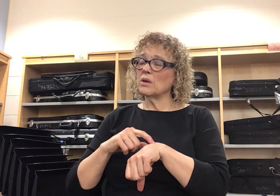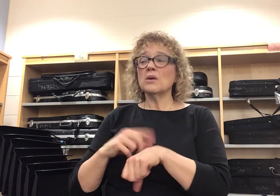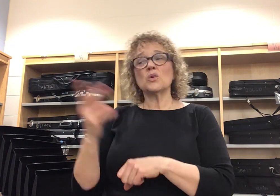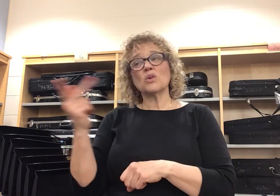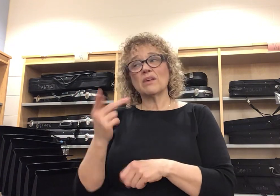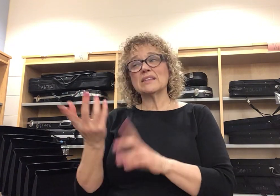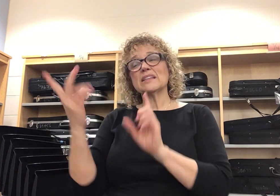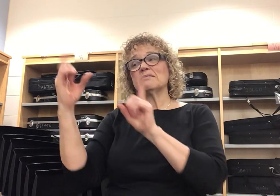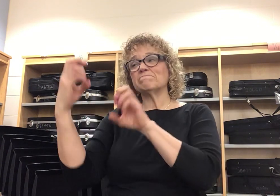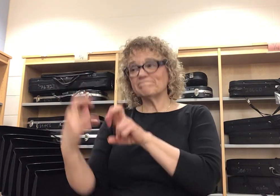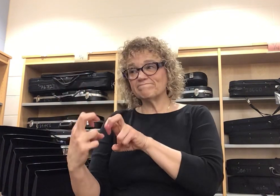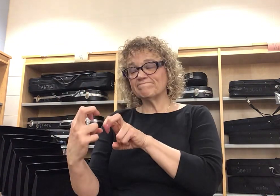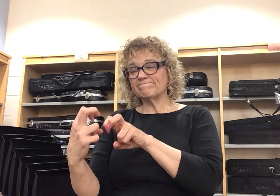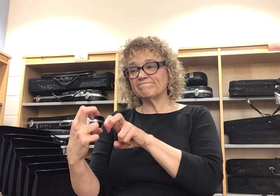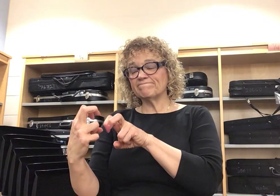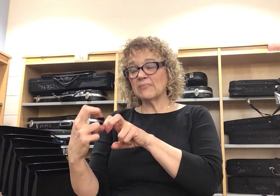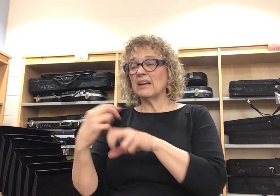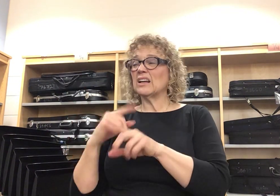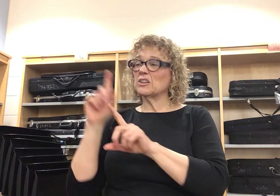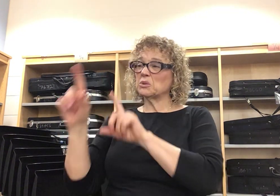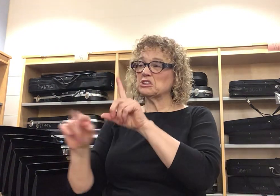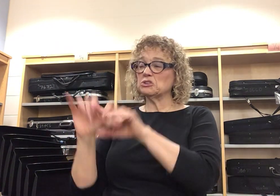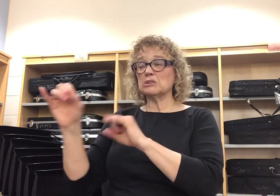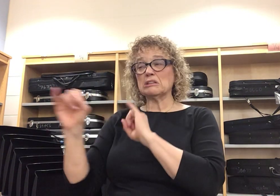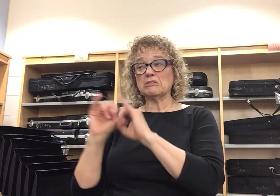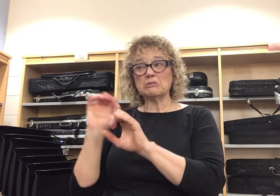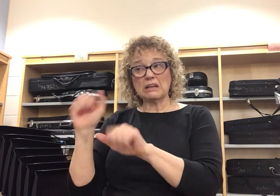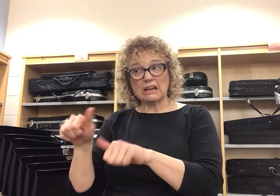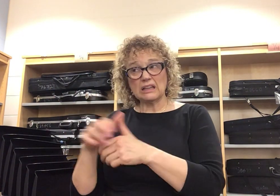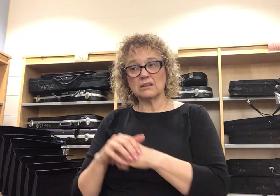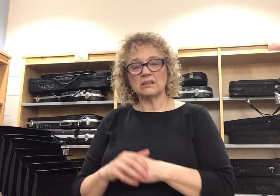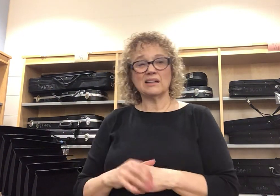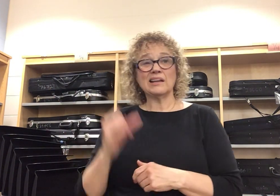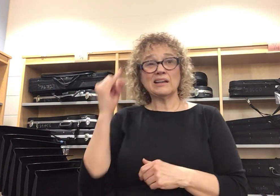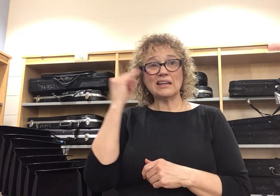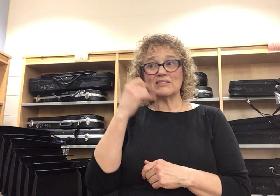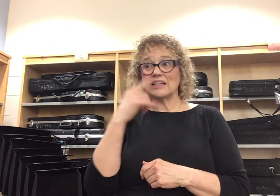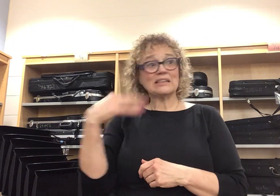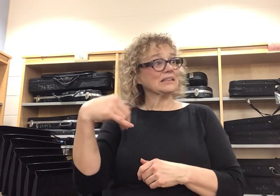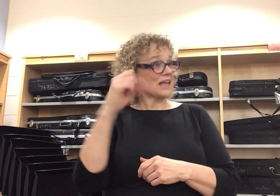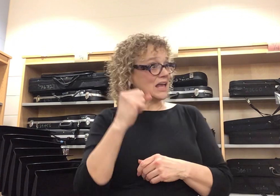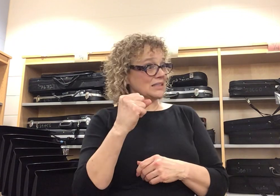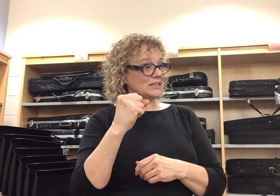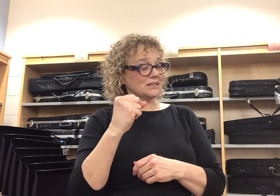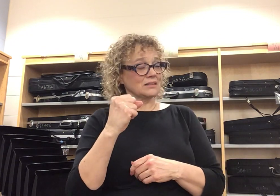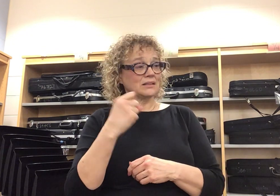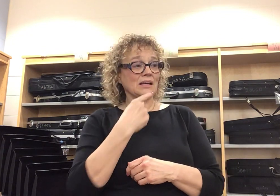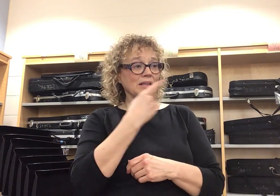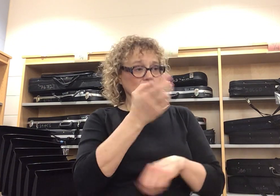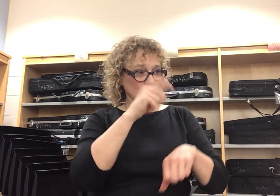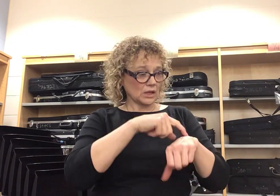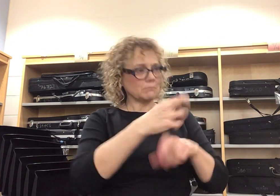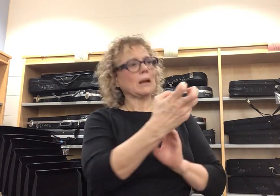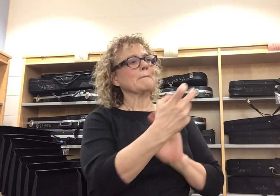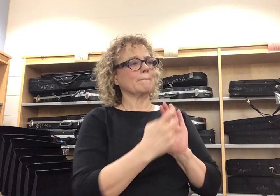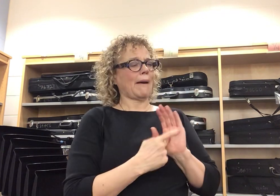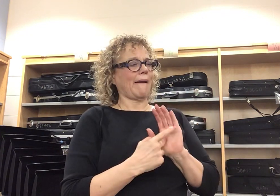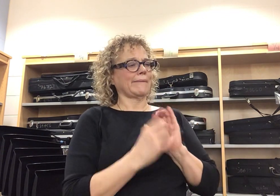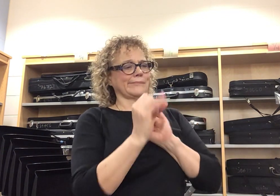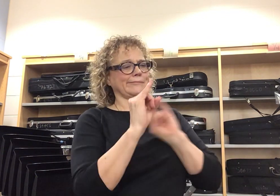meet so that I can ask you a few questions? If he says yes, he'll give you a time that you can come back and see him. And you